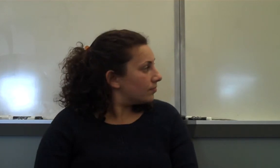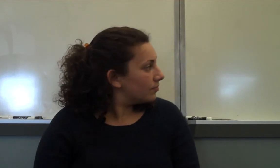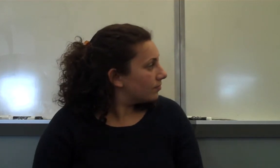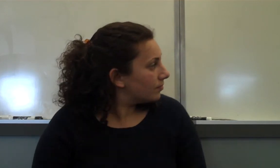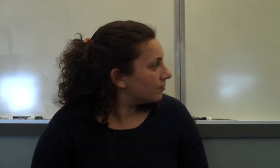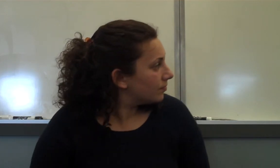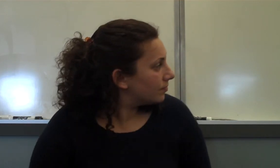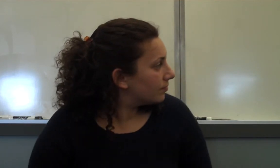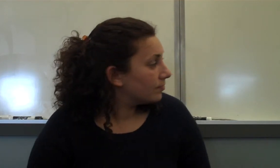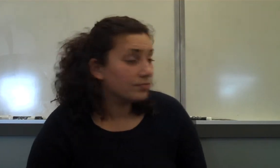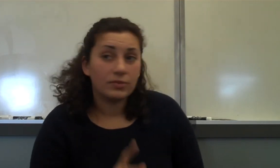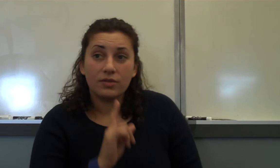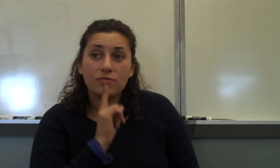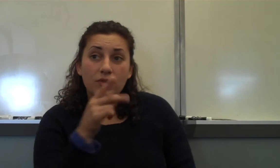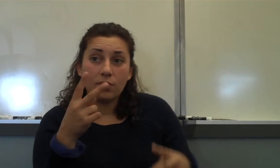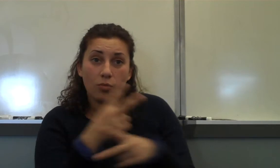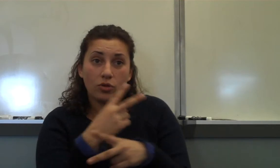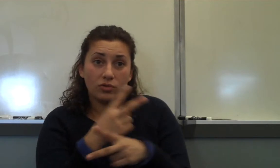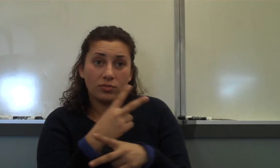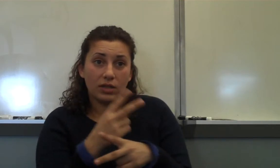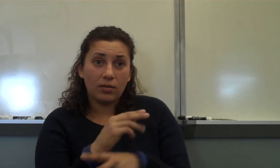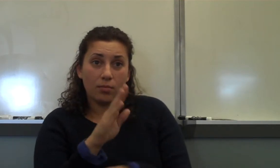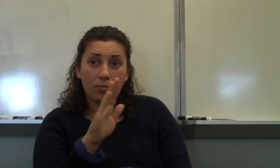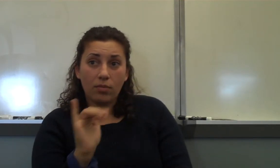So multiplying by powers of 1/10